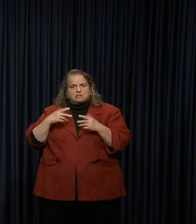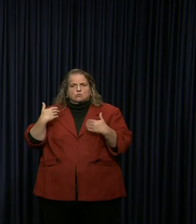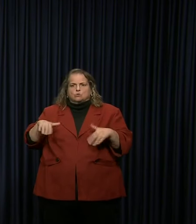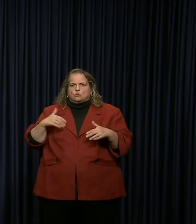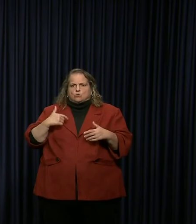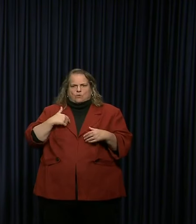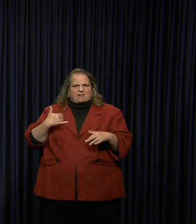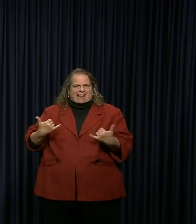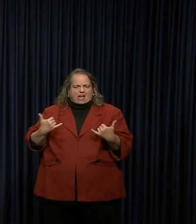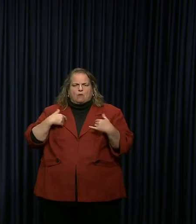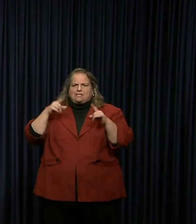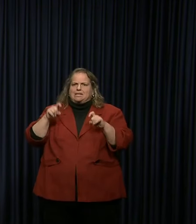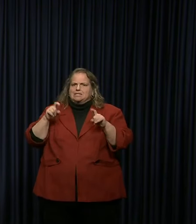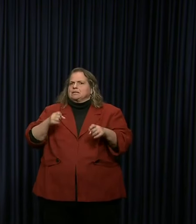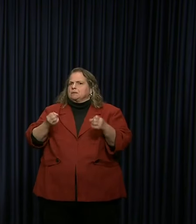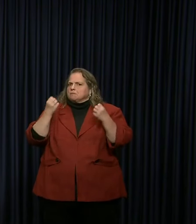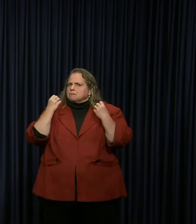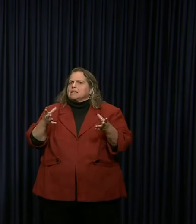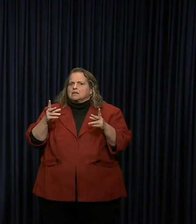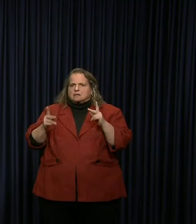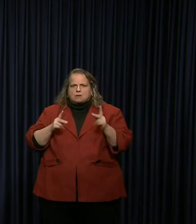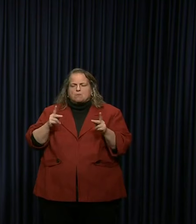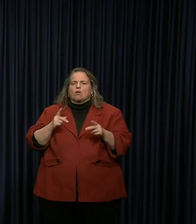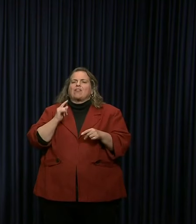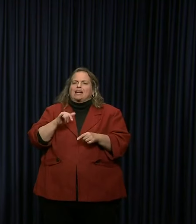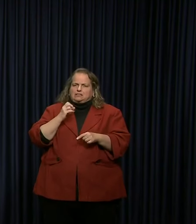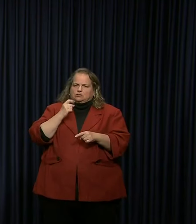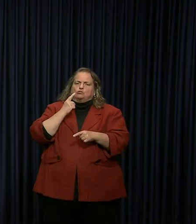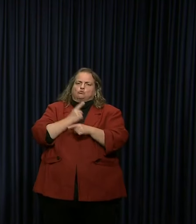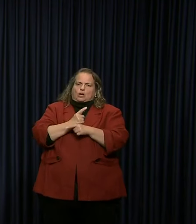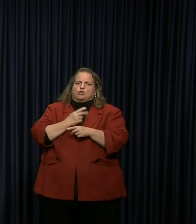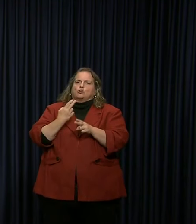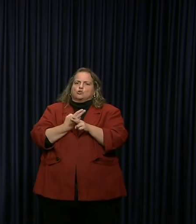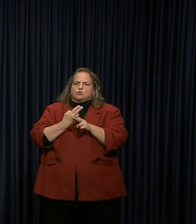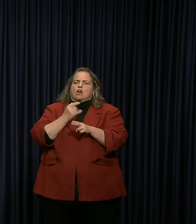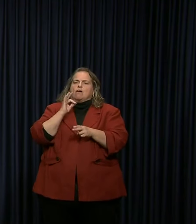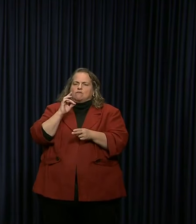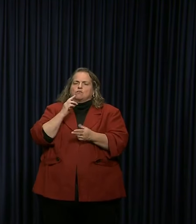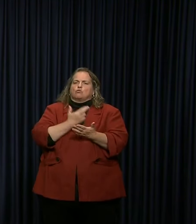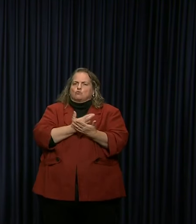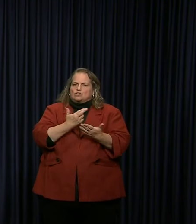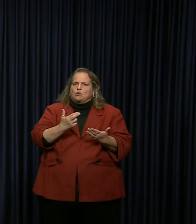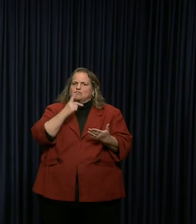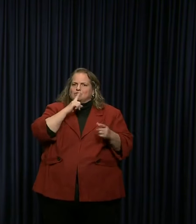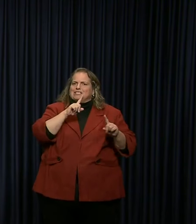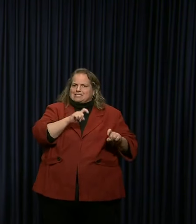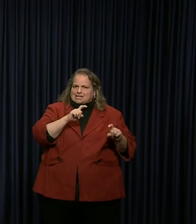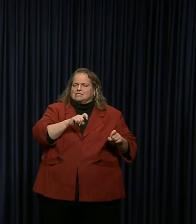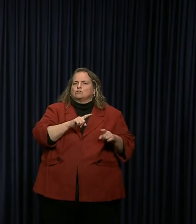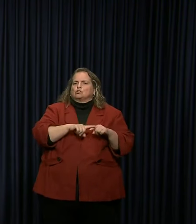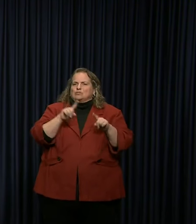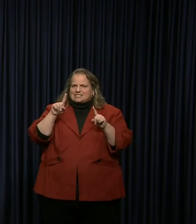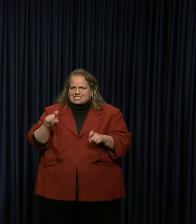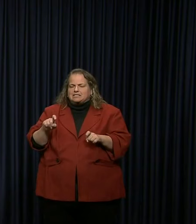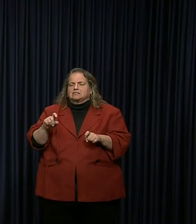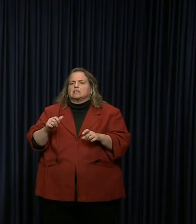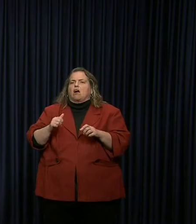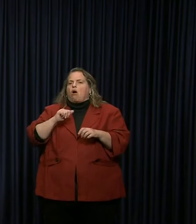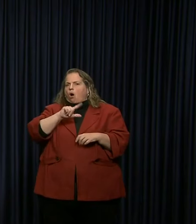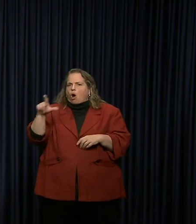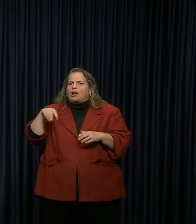put towards them, which is the correct use of resources, has increased significantly, and we're looking at ways that we can do even